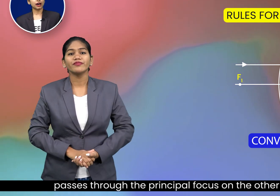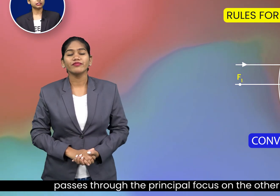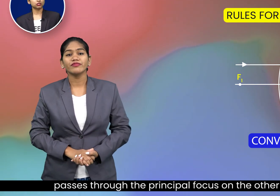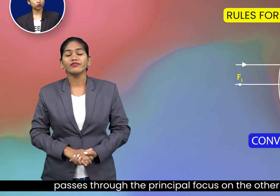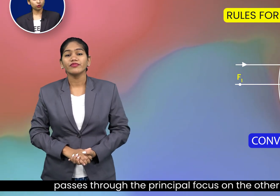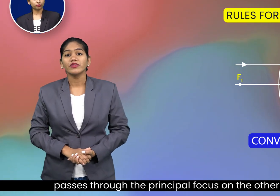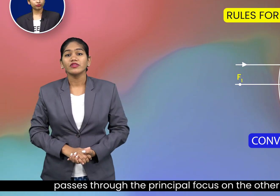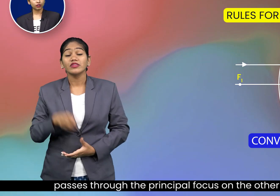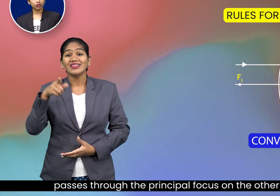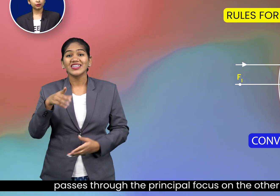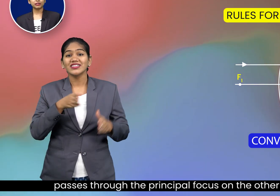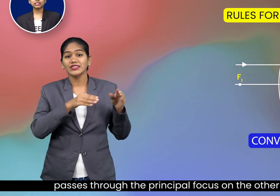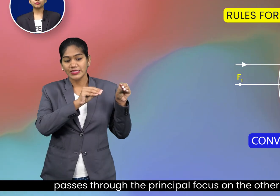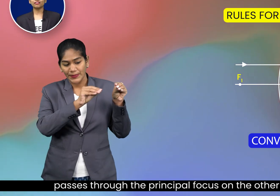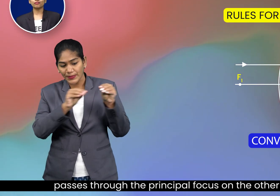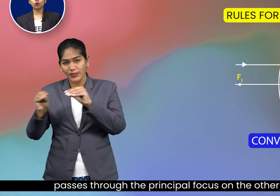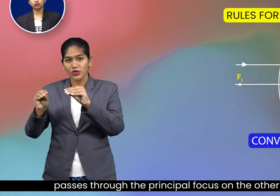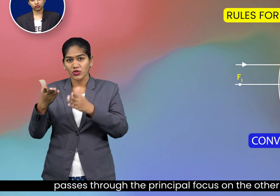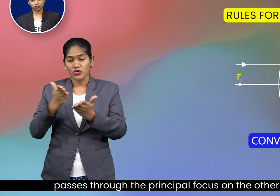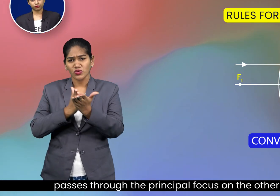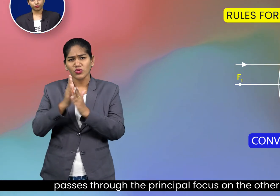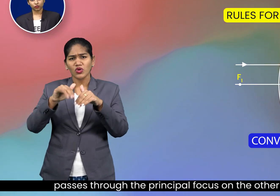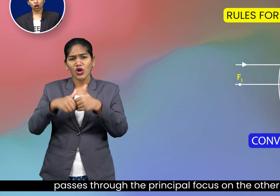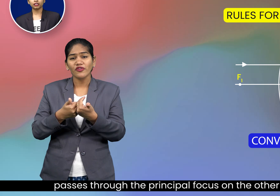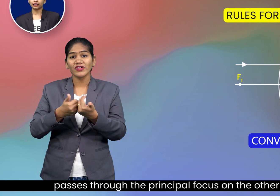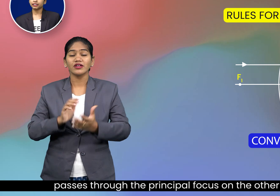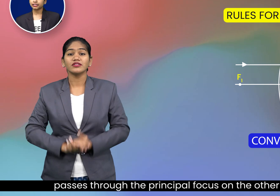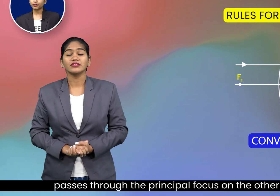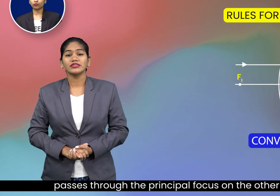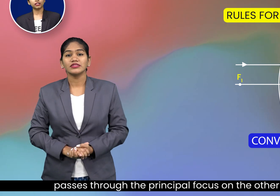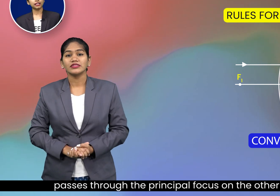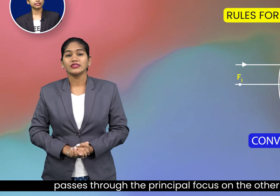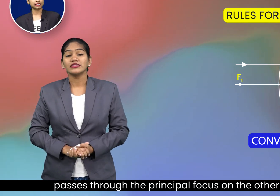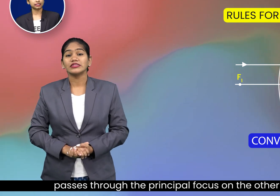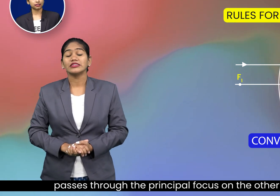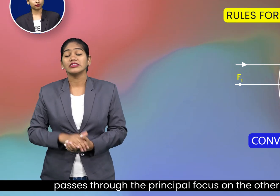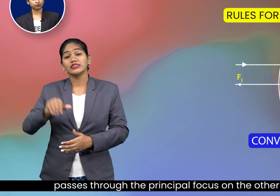passes through the principal focus on the other side of the lens.